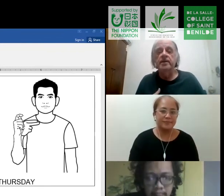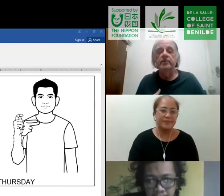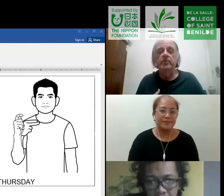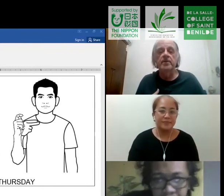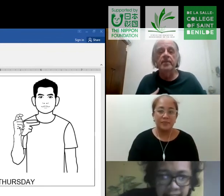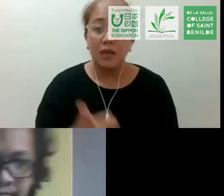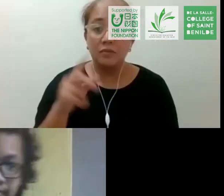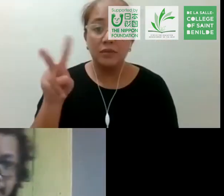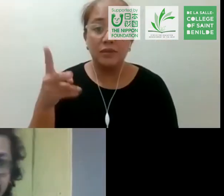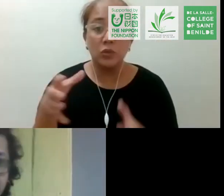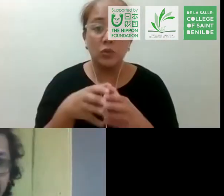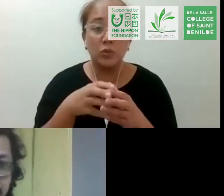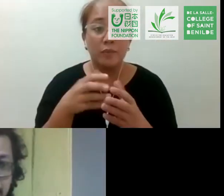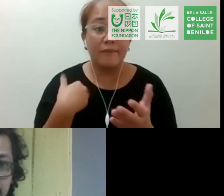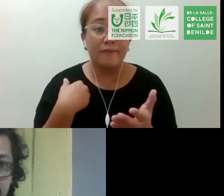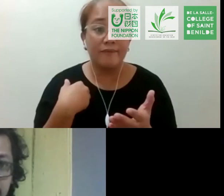has the second group come back yet?